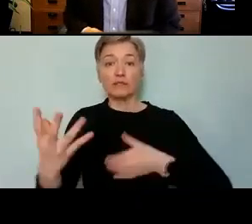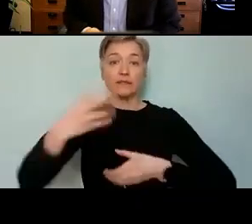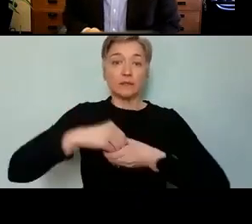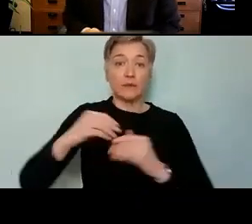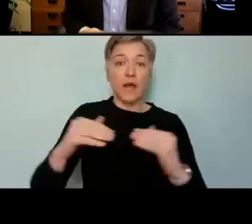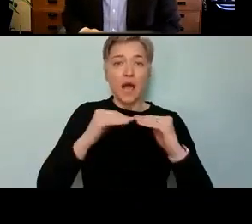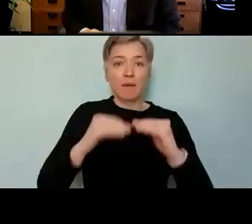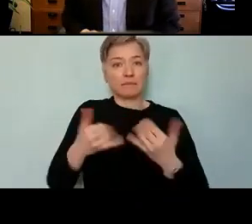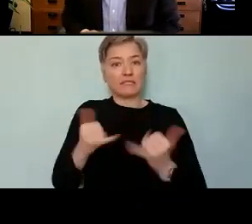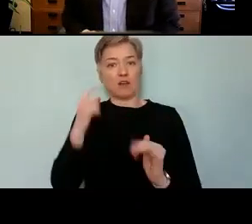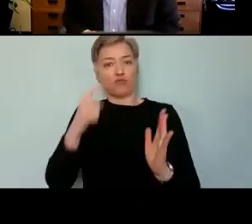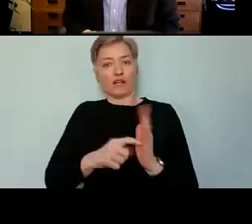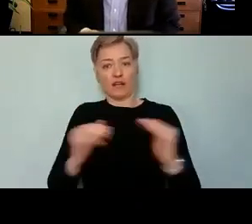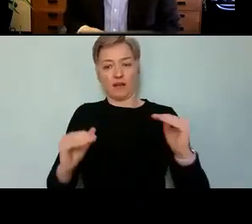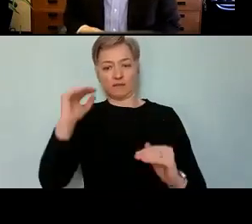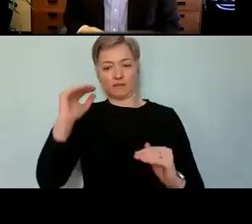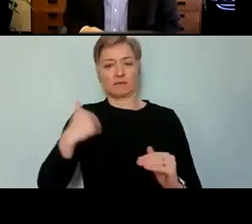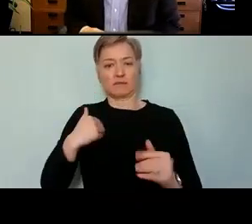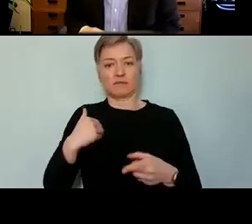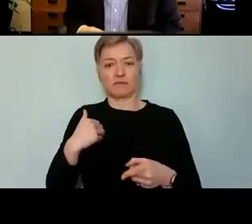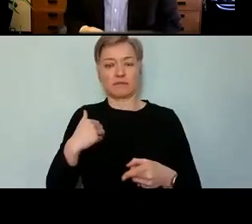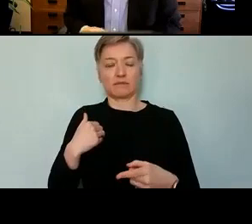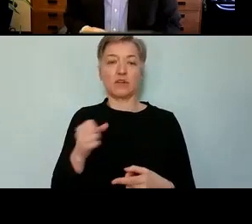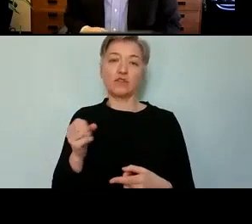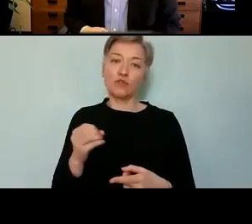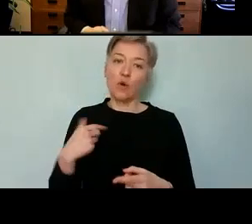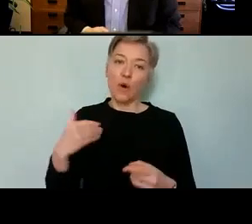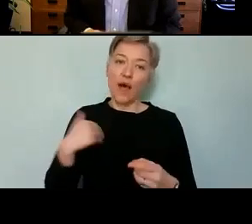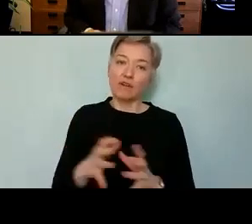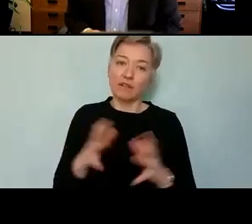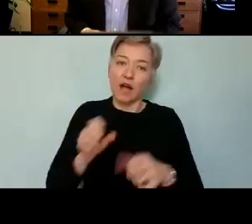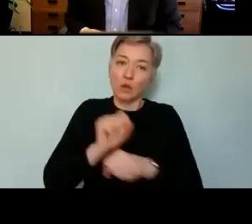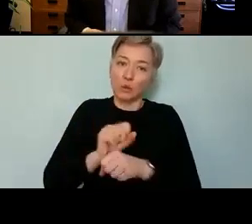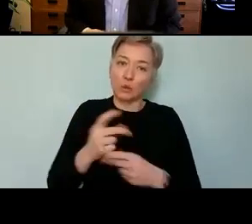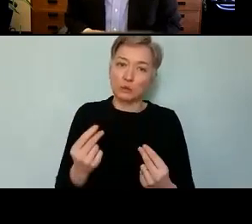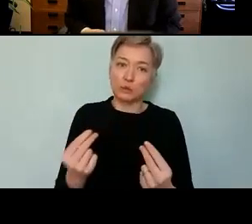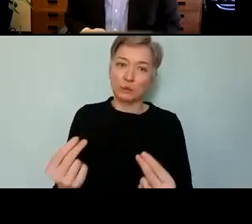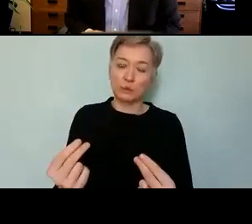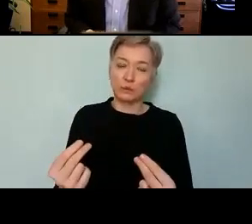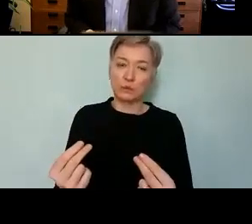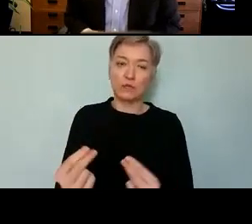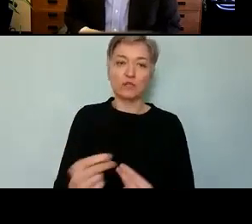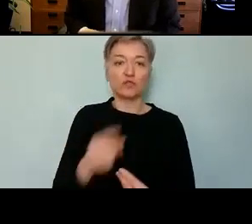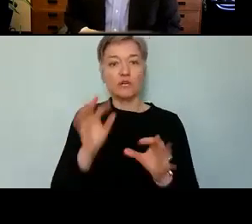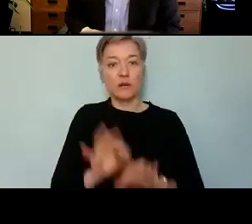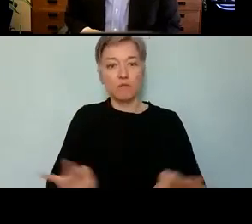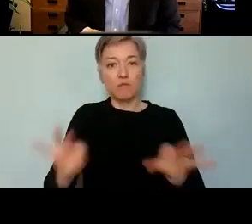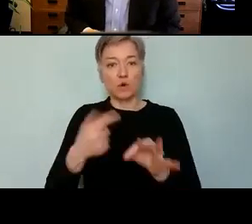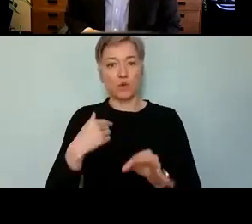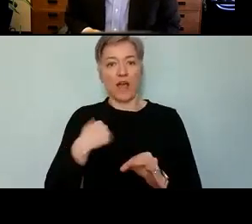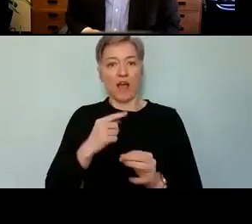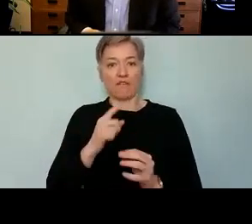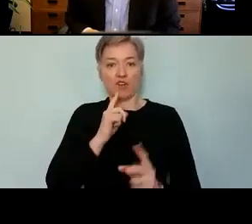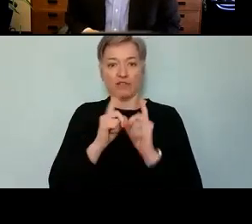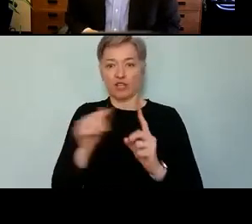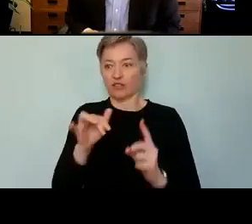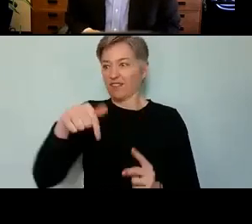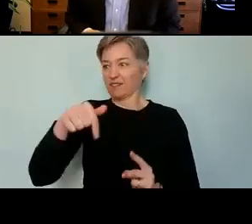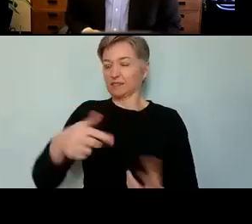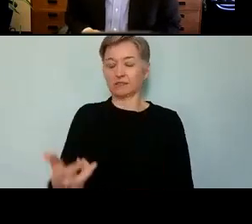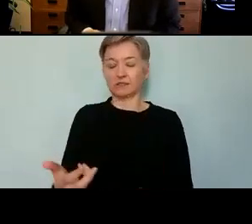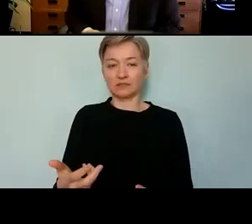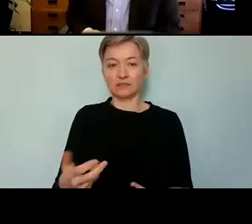have a long way to go. And I think it's important that we are in this conversation. I think COVID